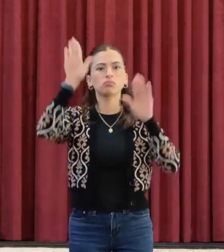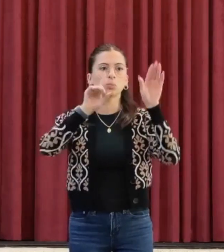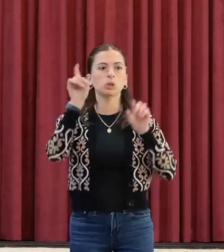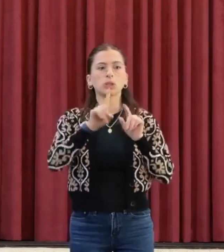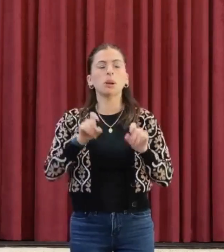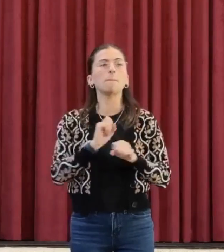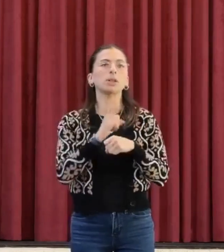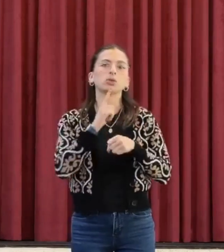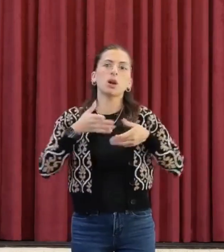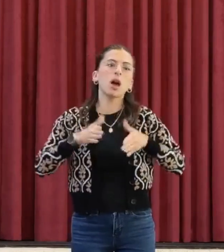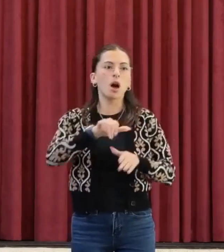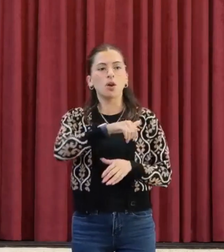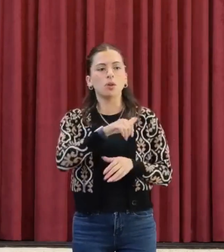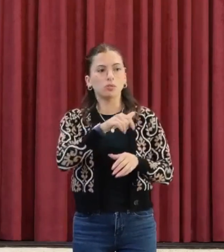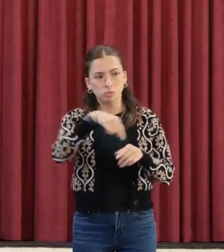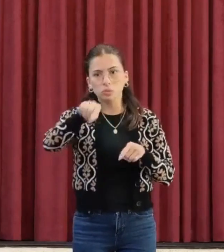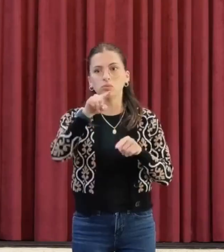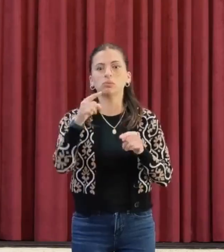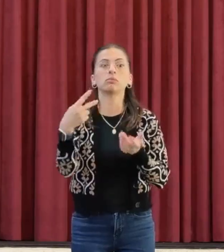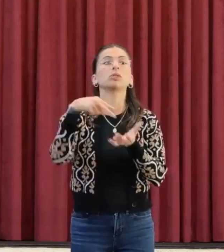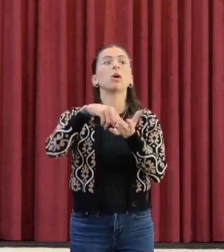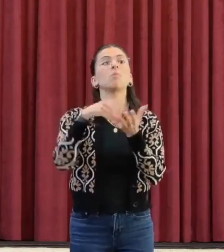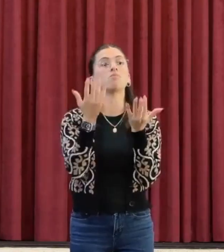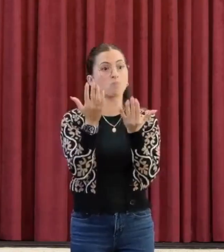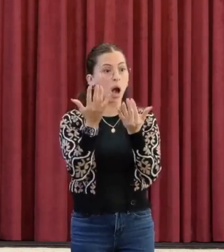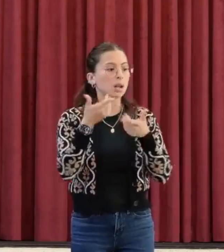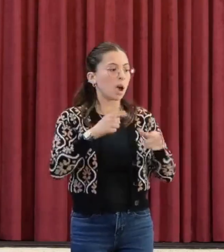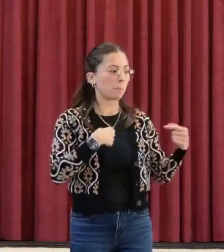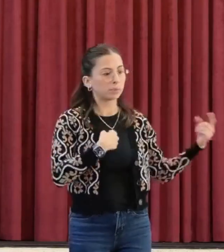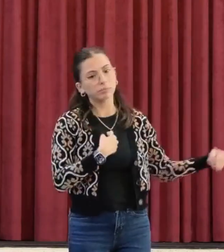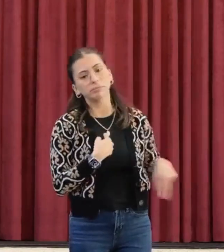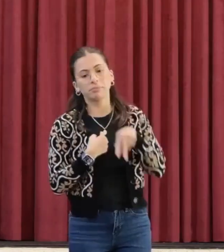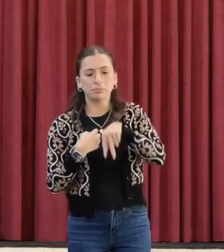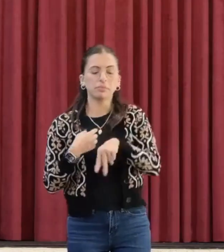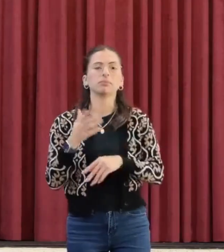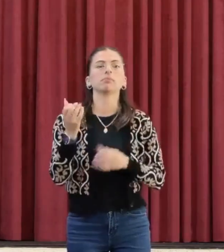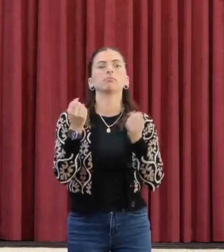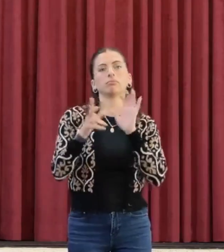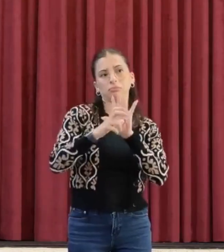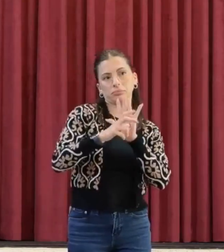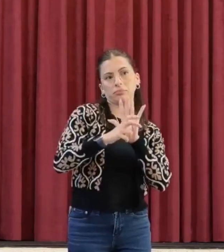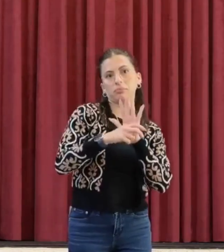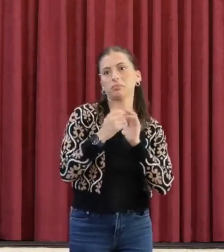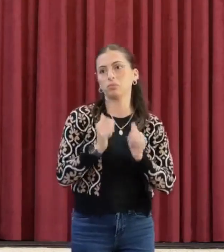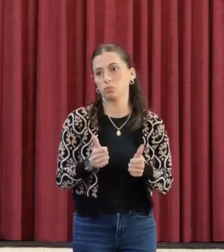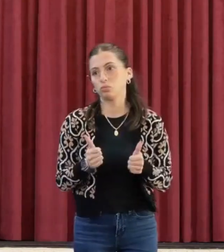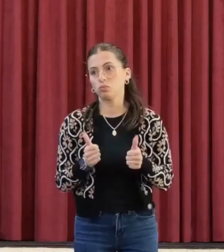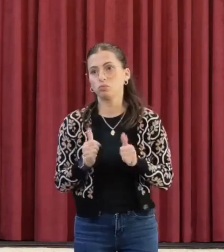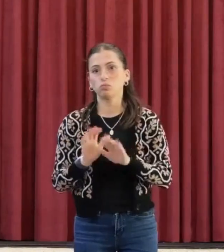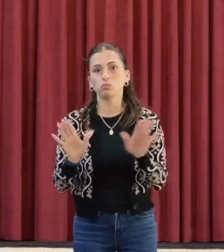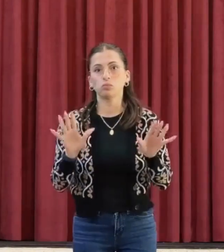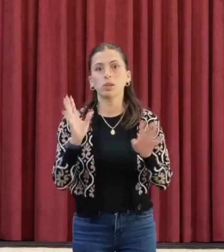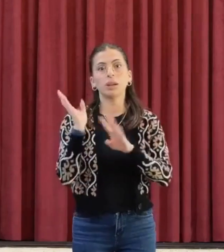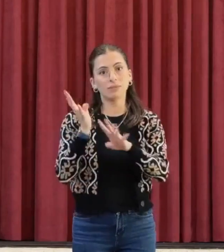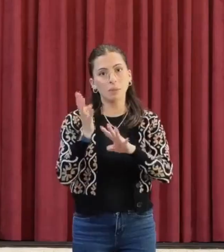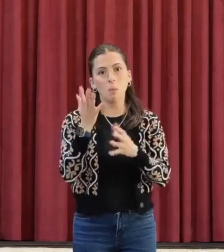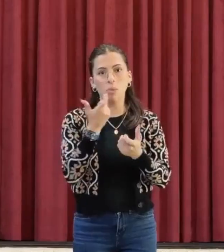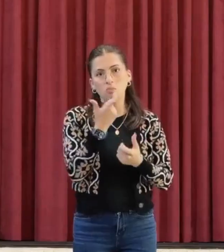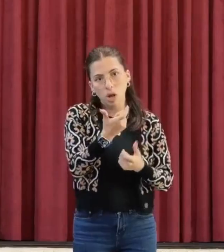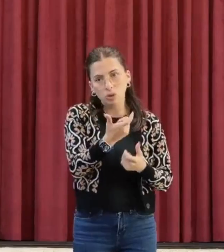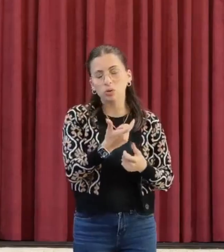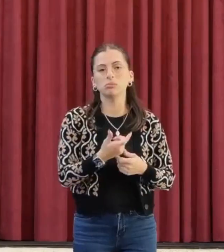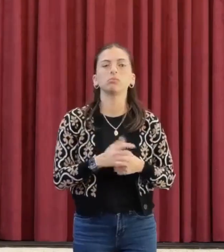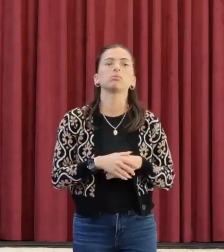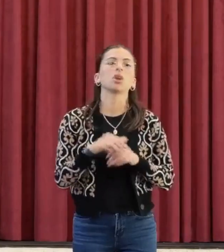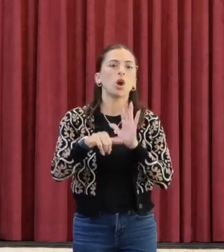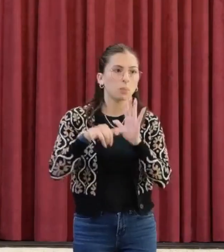presentation, you can ask some questions, but let there be wait a moment for someone to come